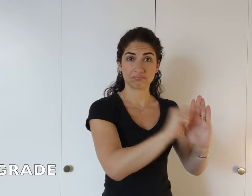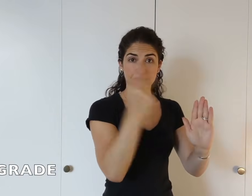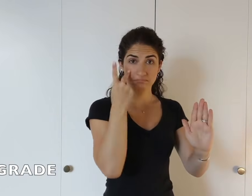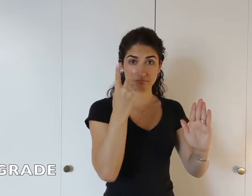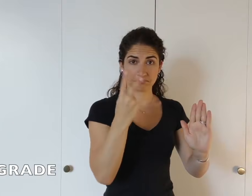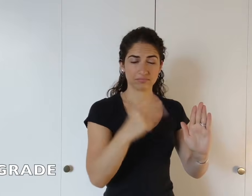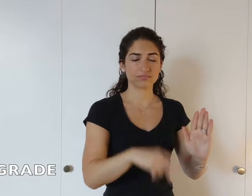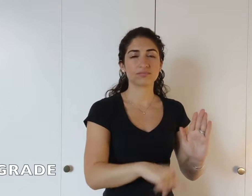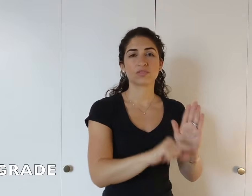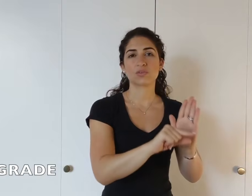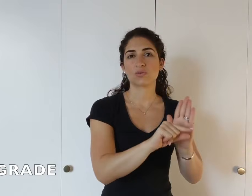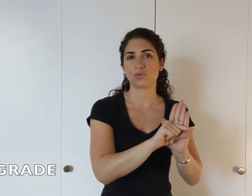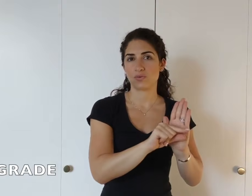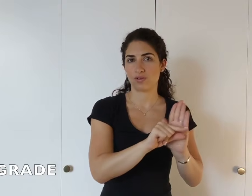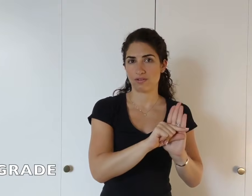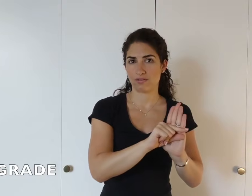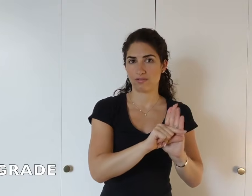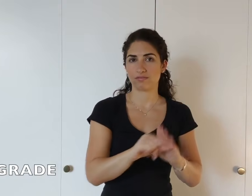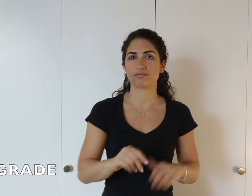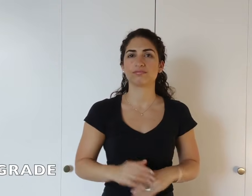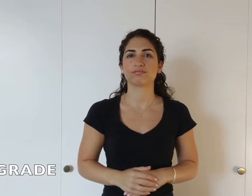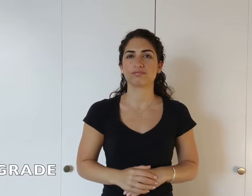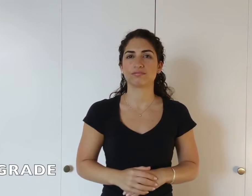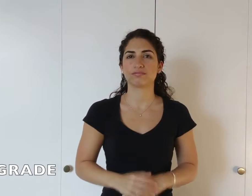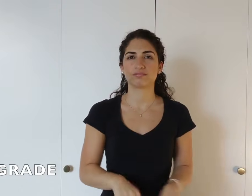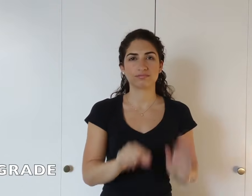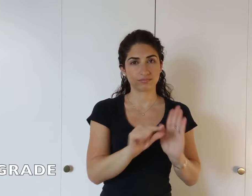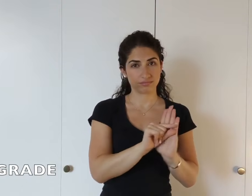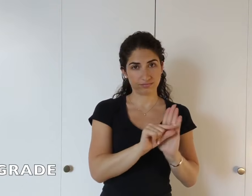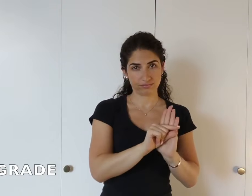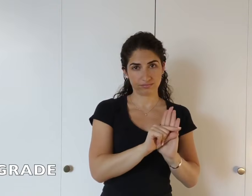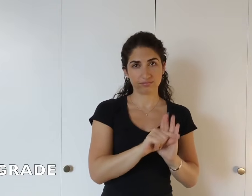You see? Grade. Grade.